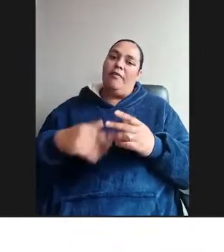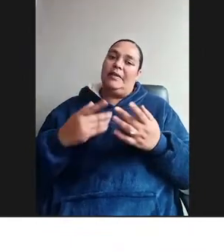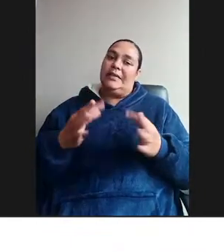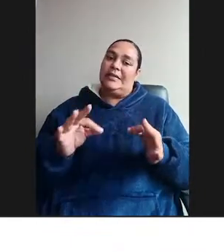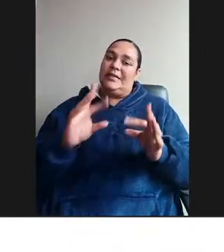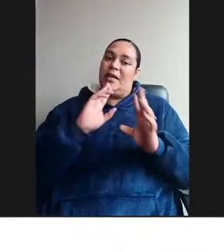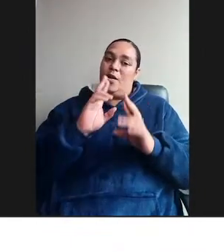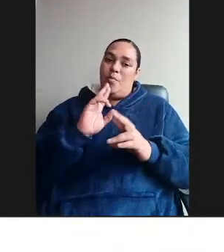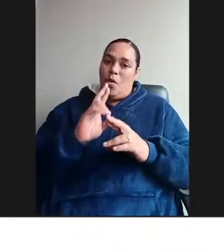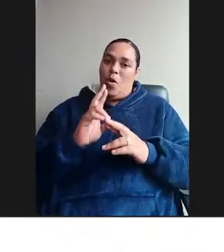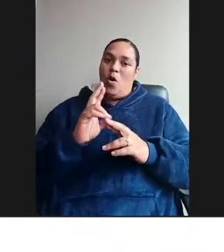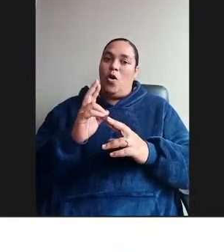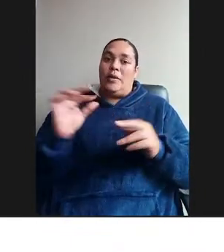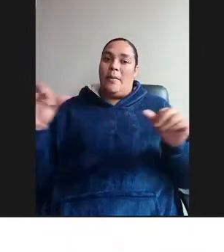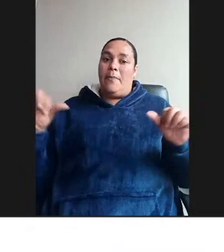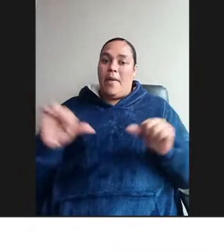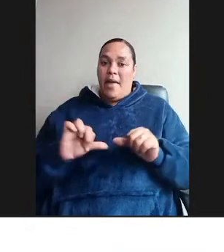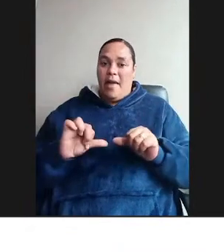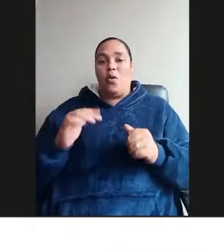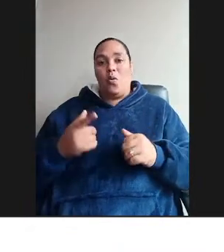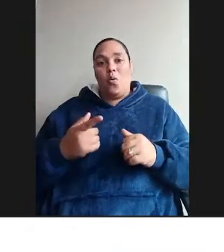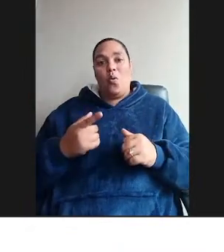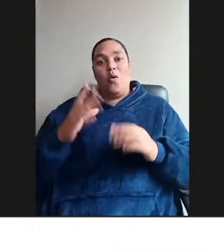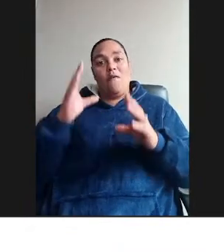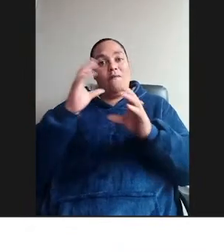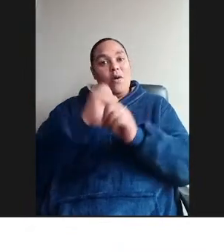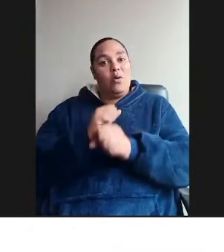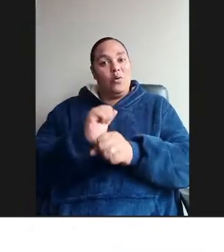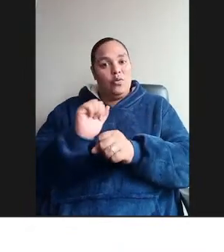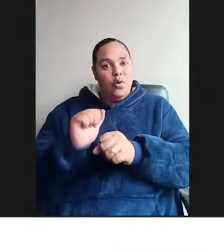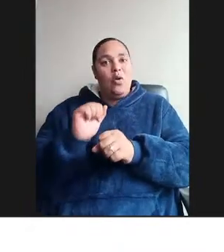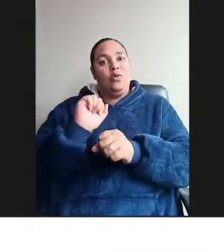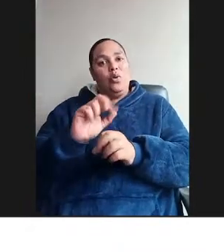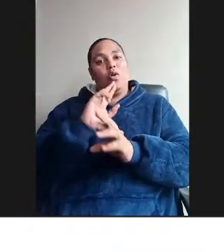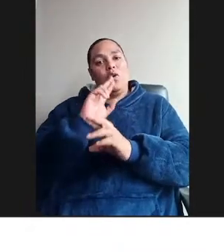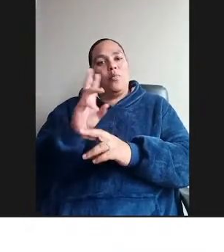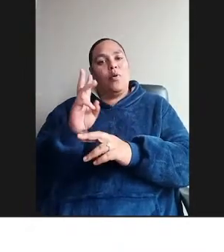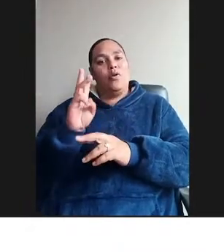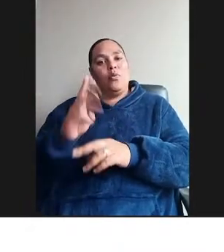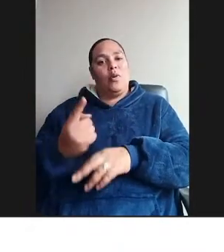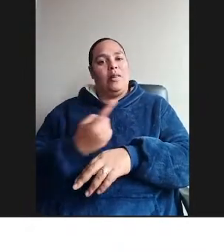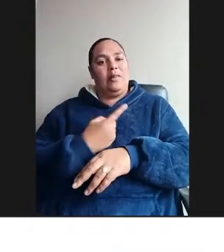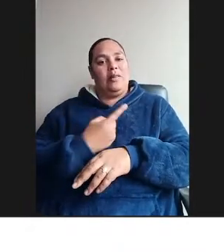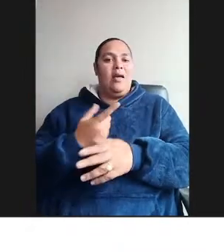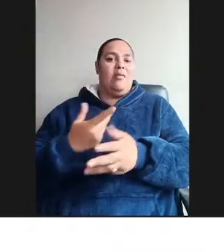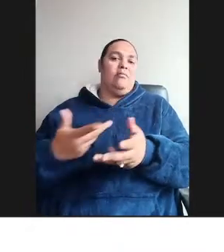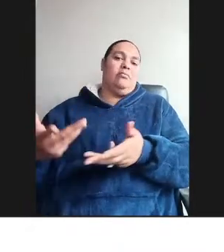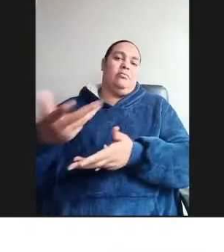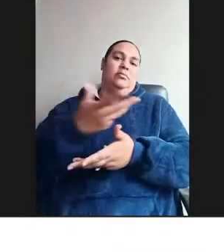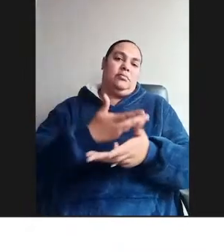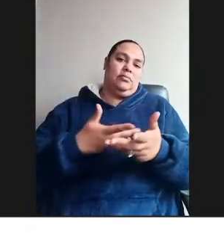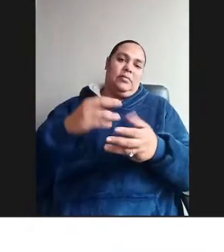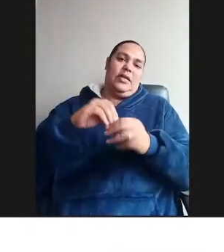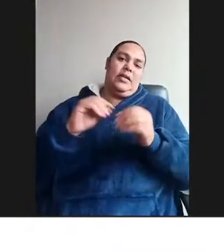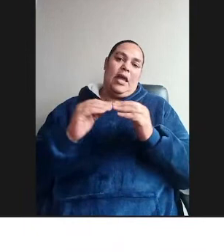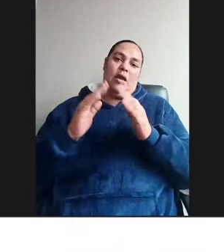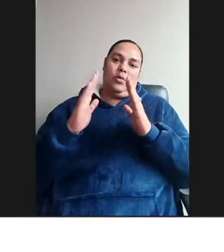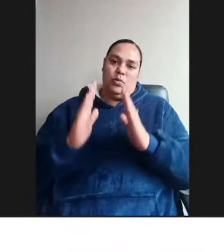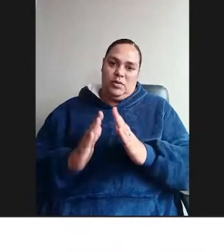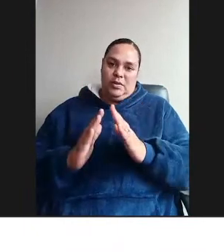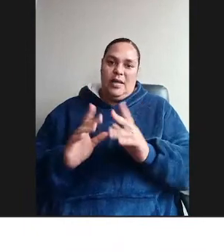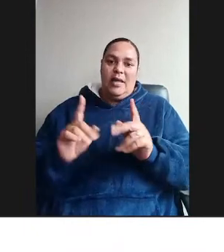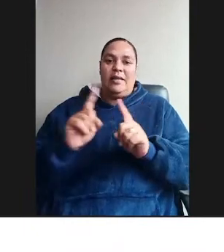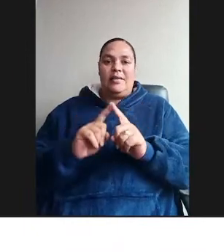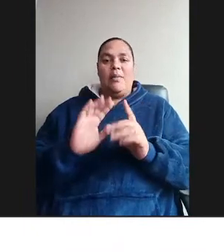brought back, or a response, a report itself is tabled in the House, and then because